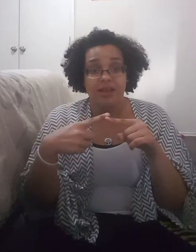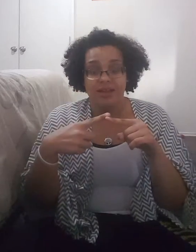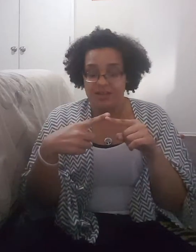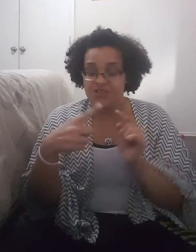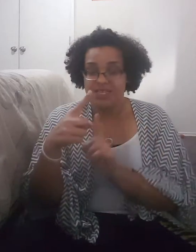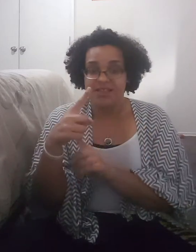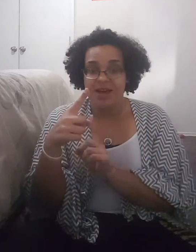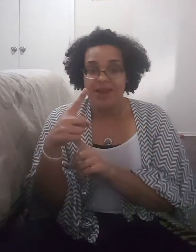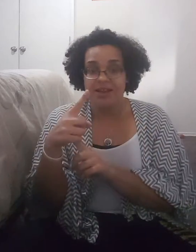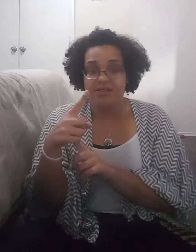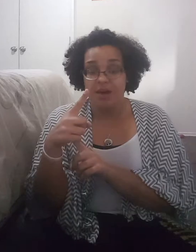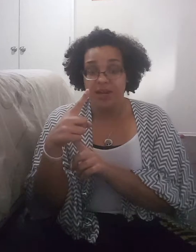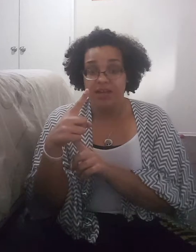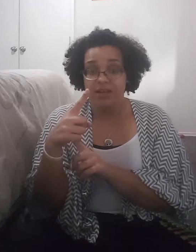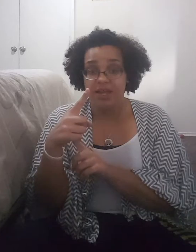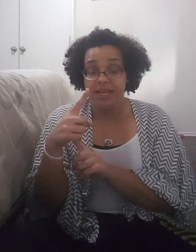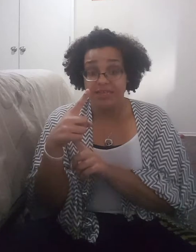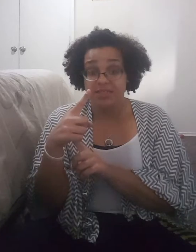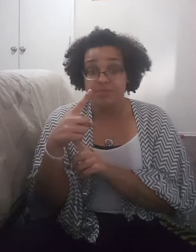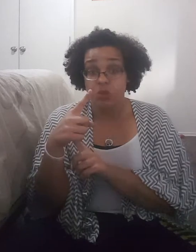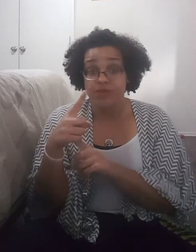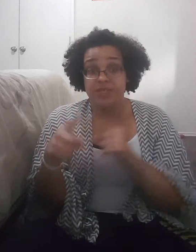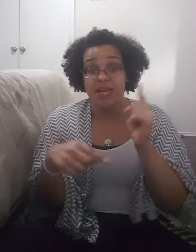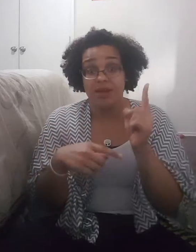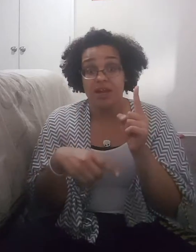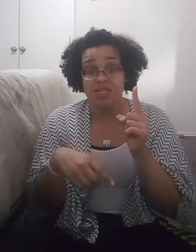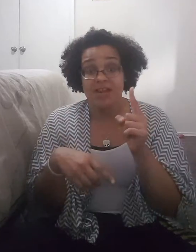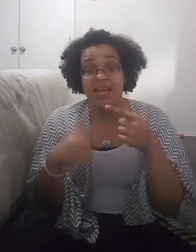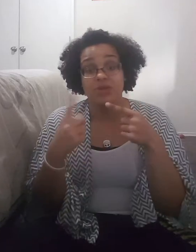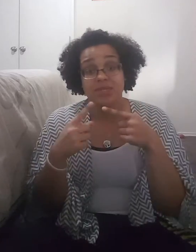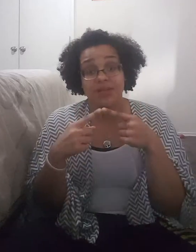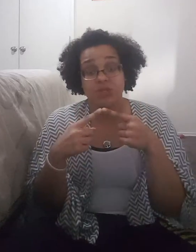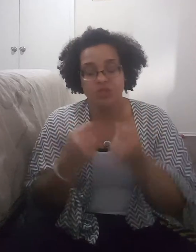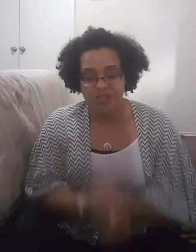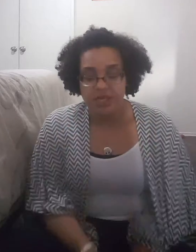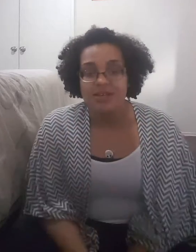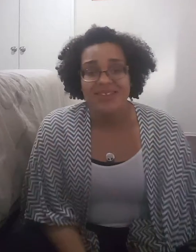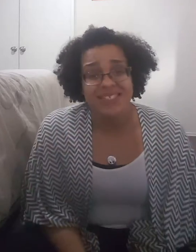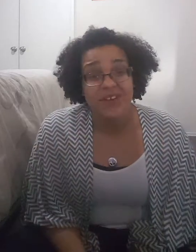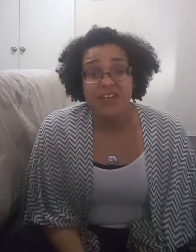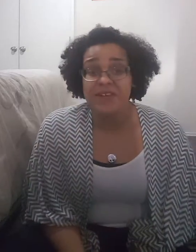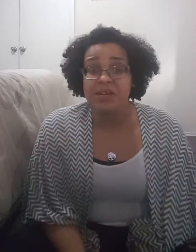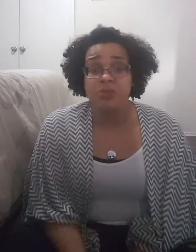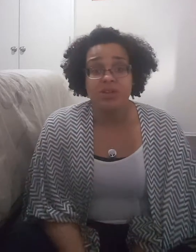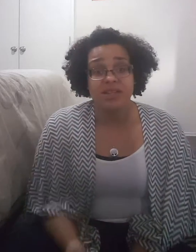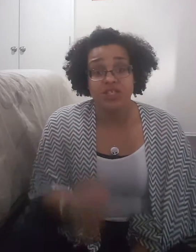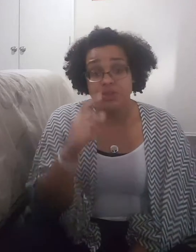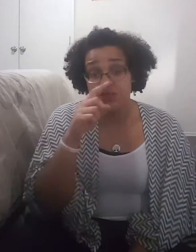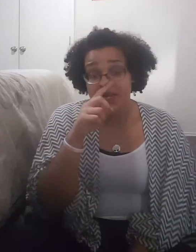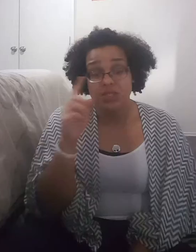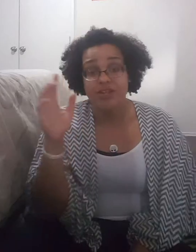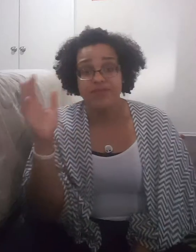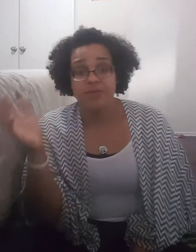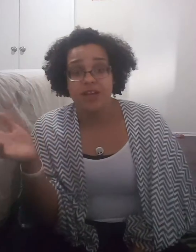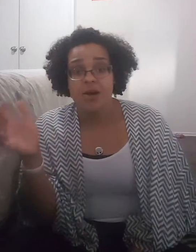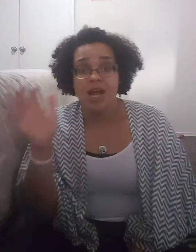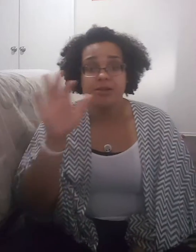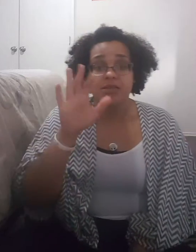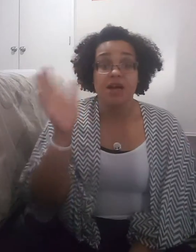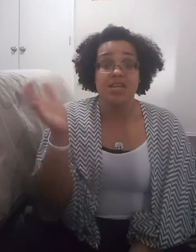You see that my dominant hand moved and my non-dominant hand was the placeholder. So it's very, very important that you do not switch from non-dominant